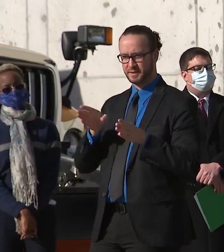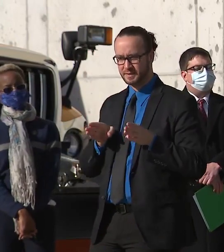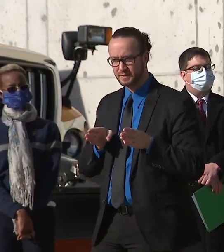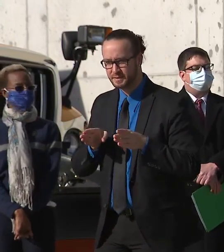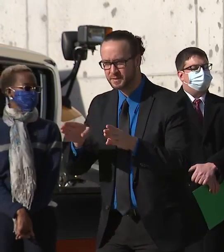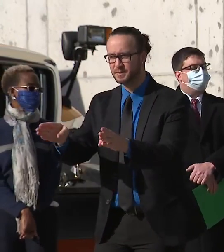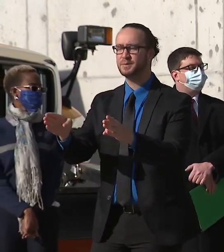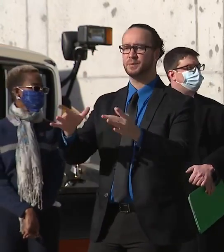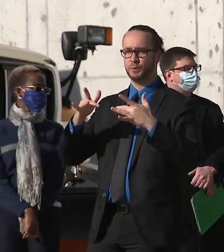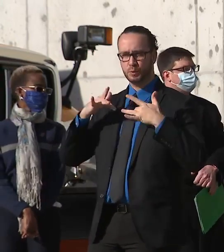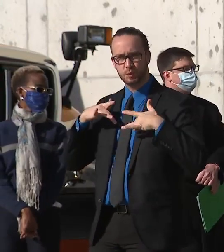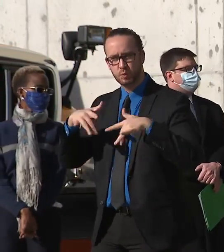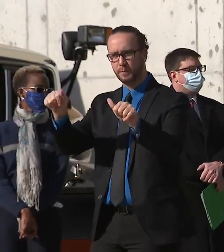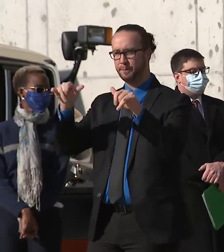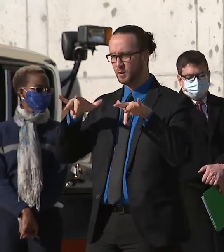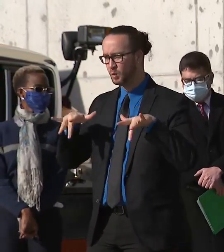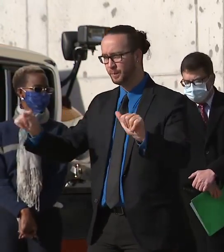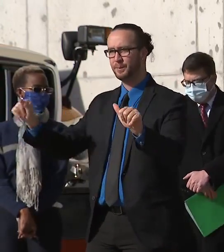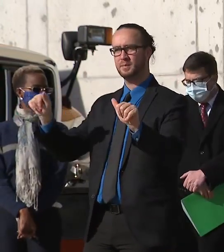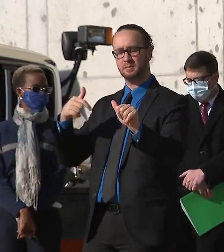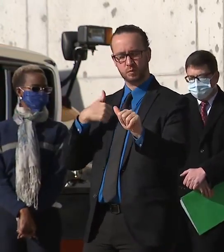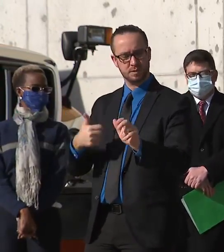Director Sharkey?